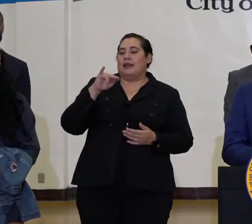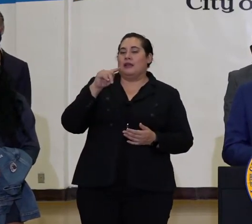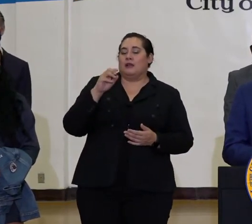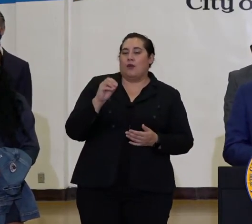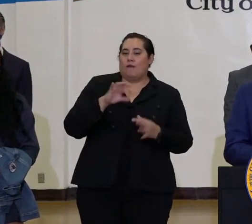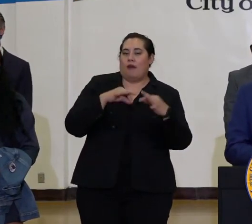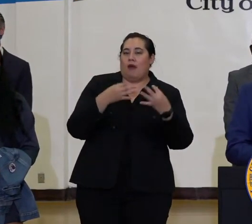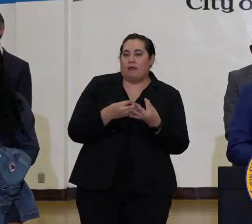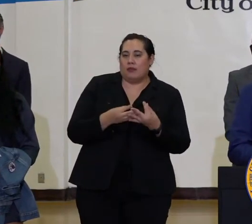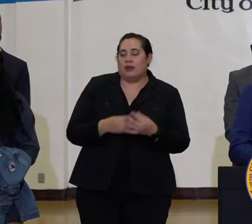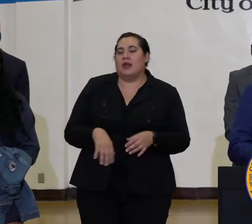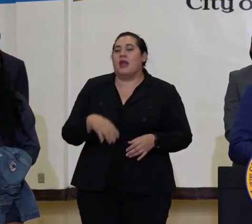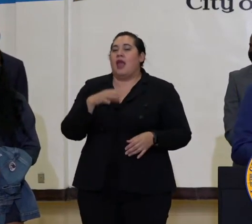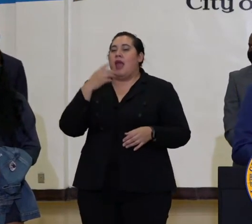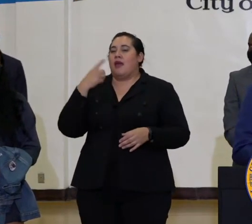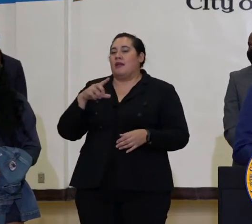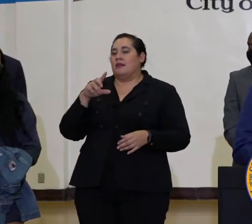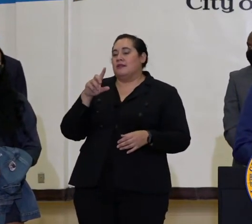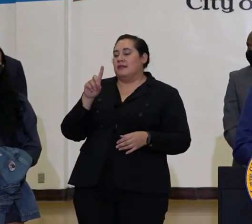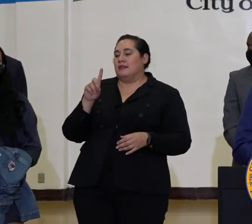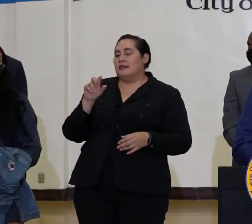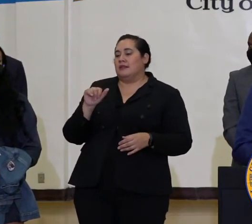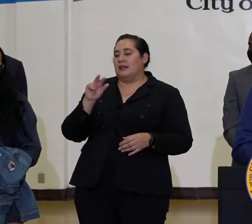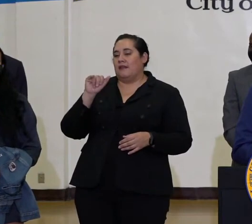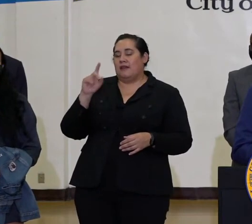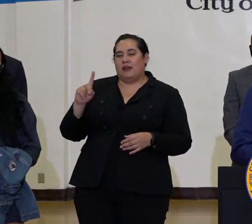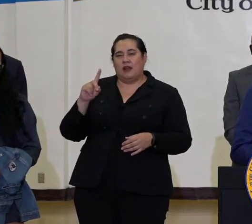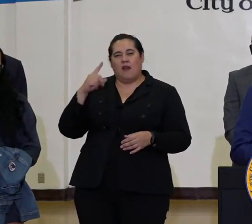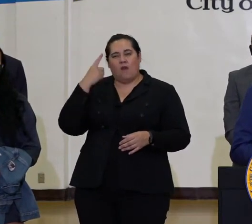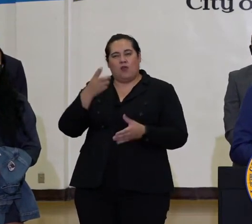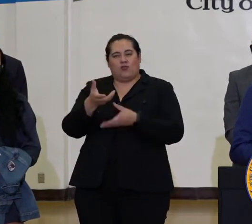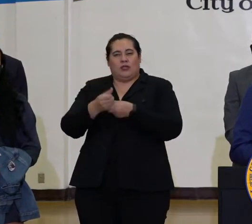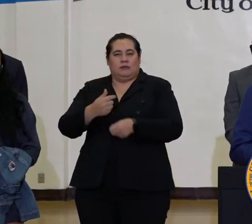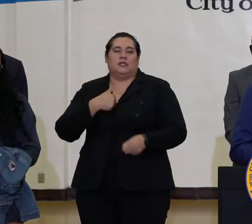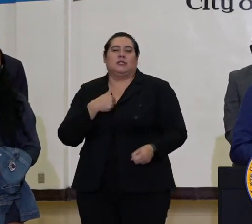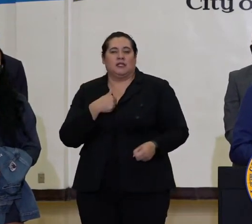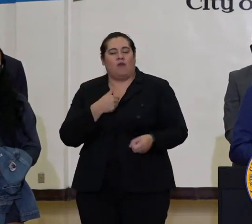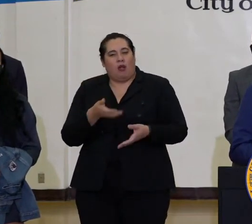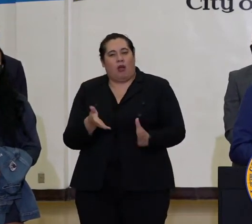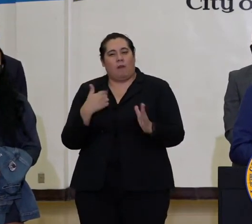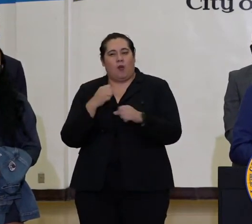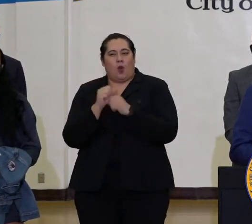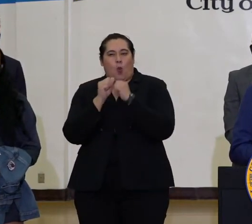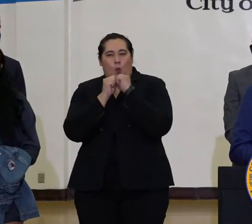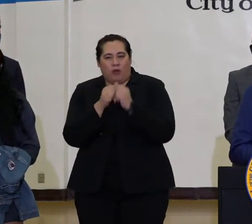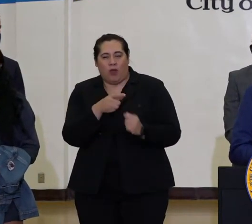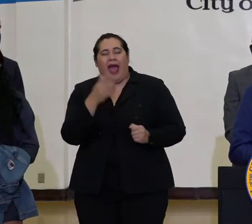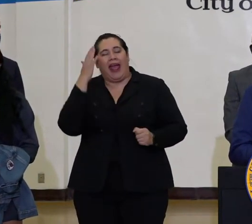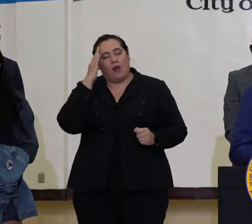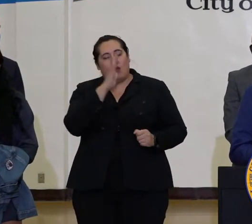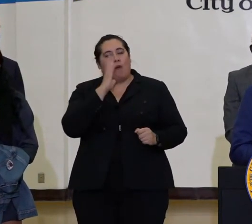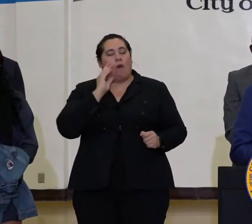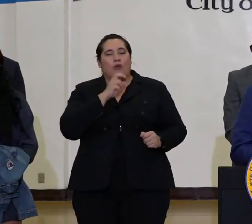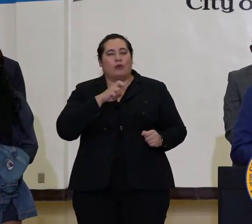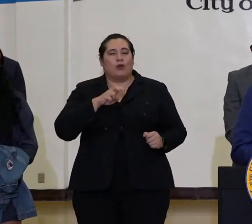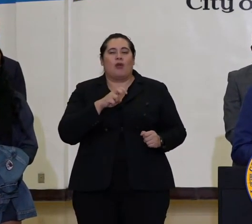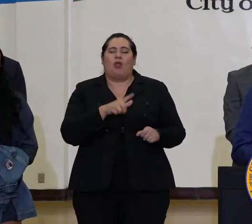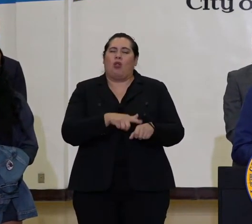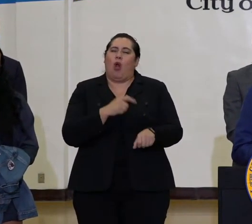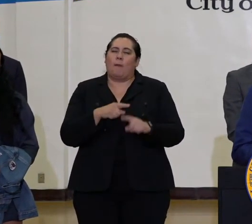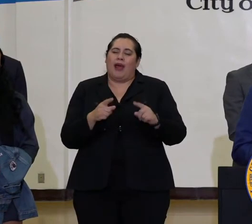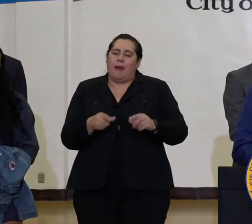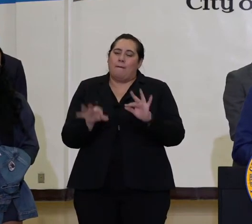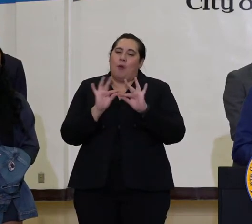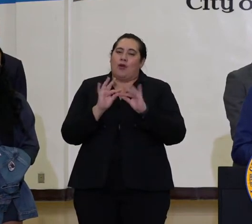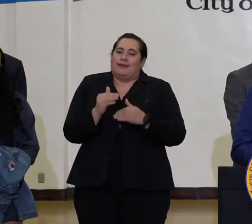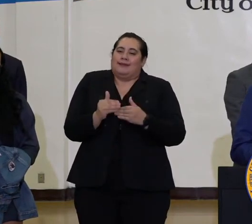Hochschild for your trust of me and for allowing me to work with you. I know this journey is long, but this is an important step in the journey